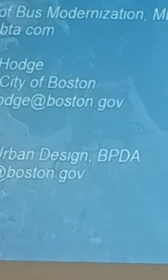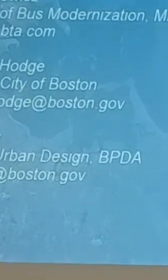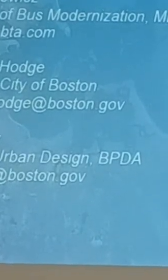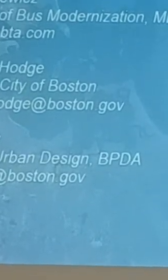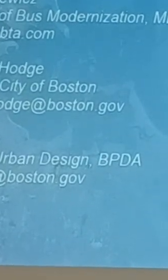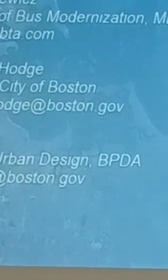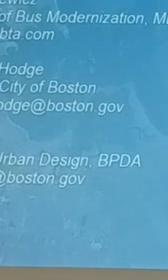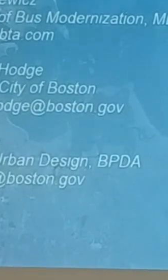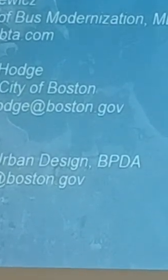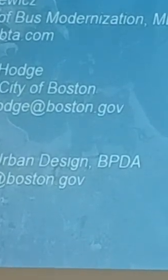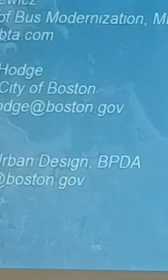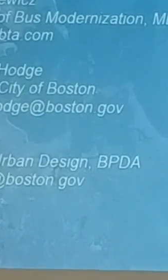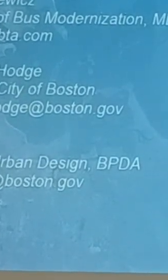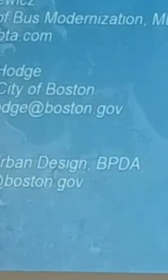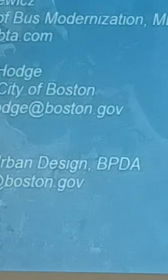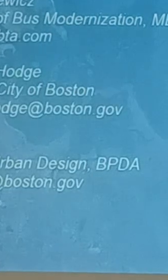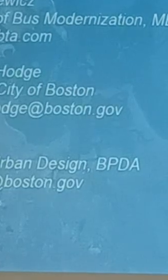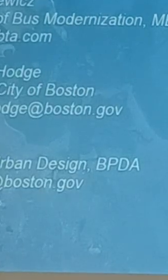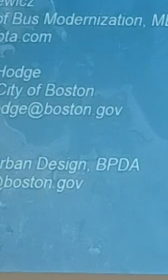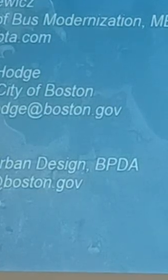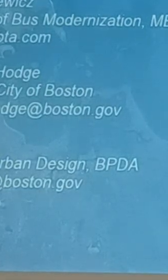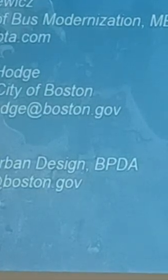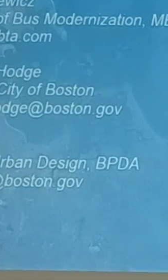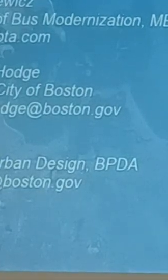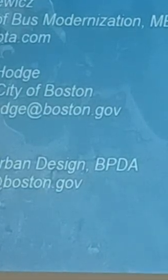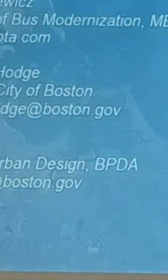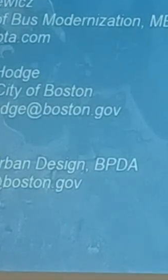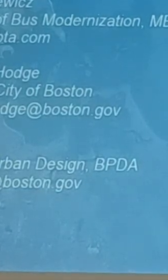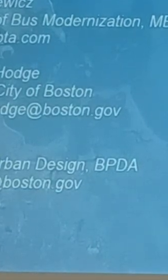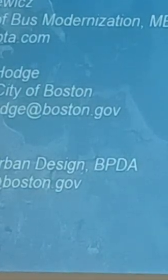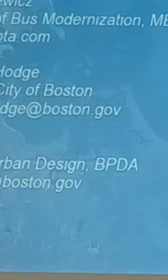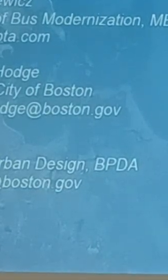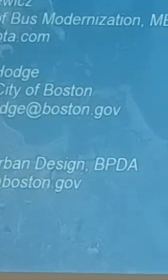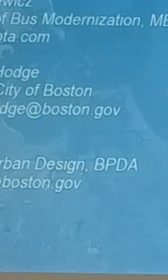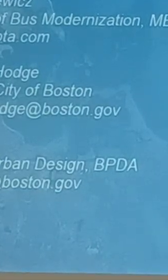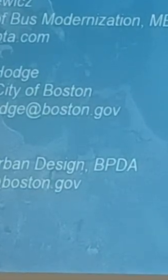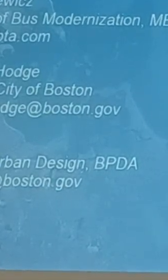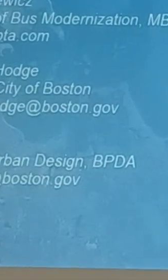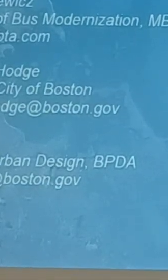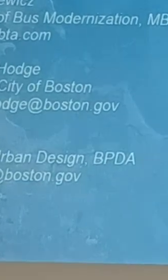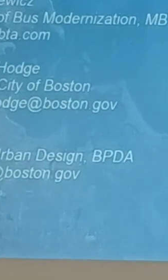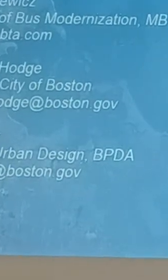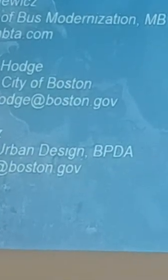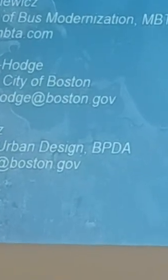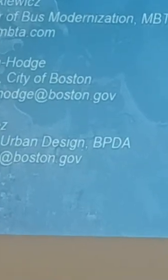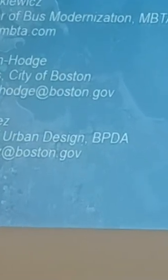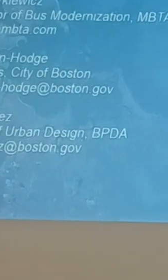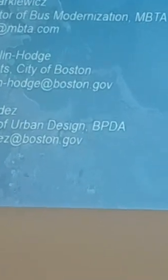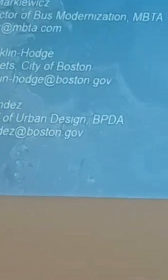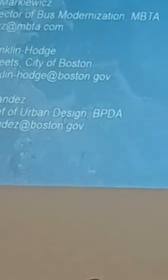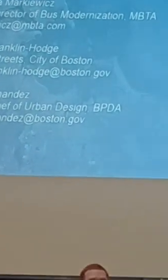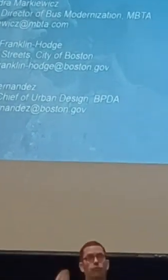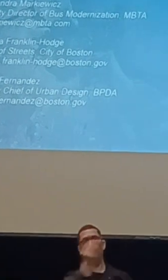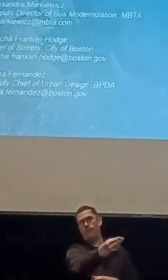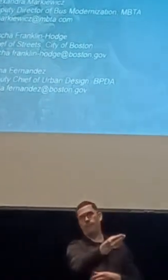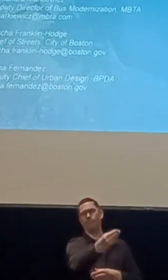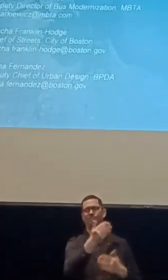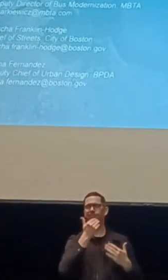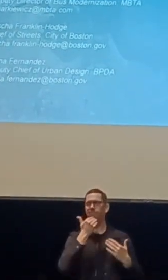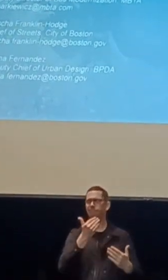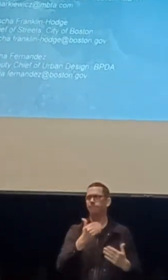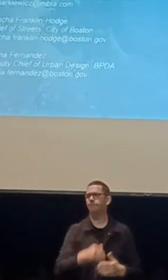out at the welcome table, and you can drop those off at the end. So thank you.